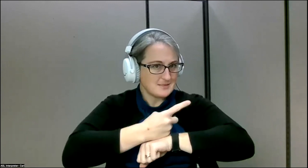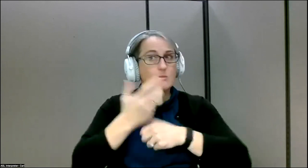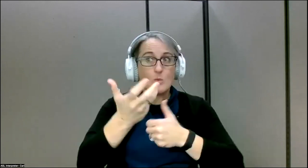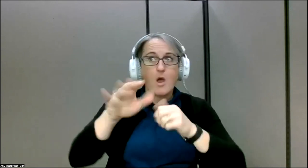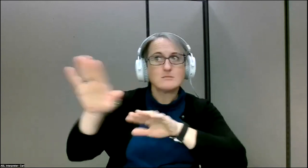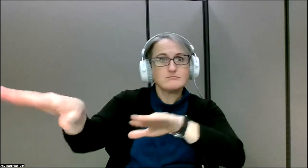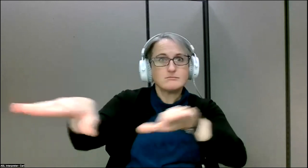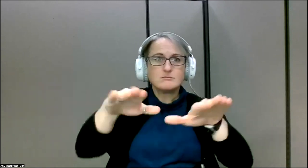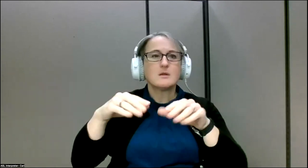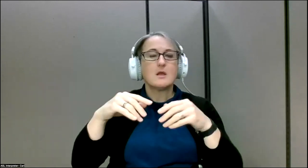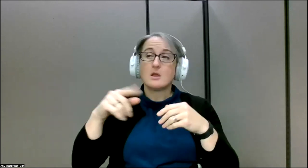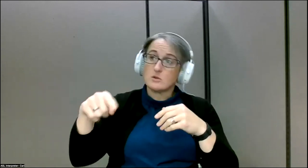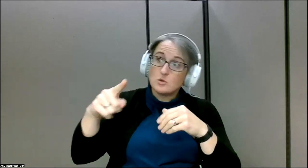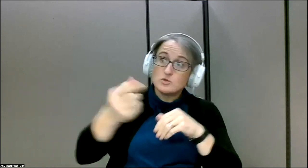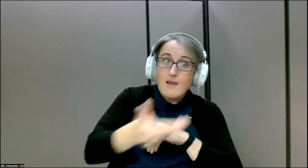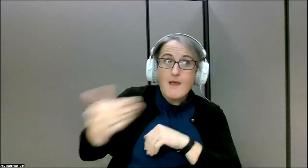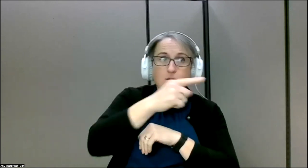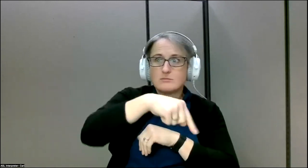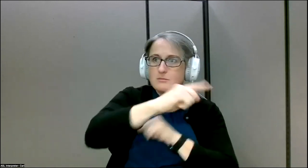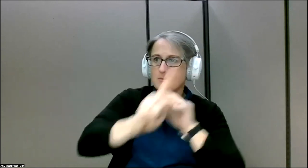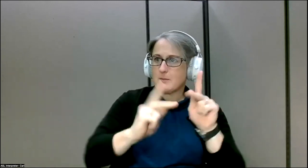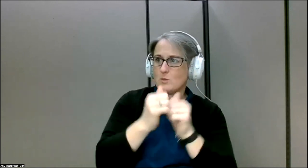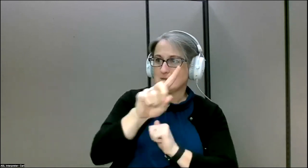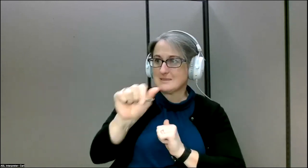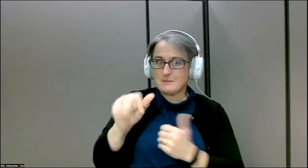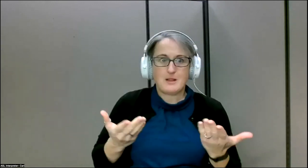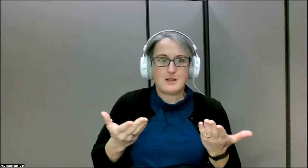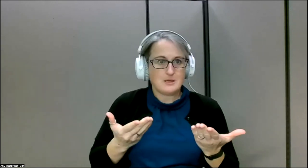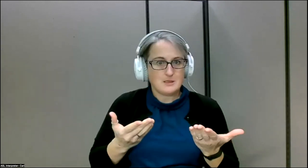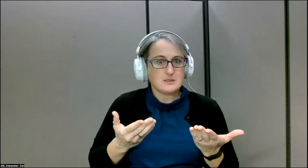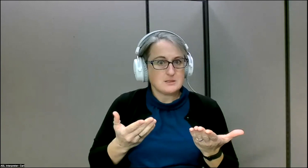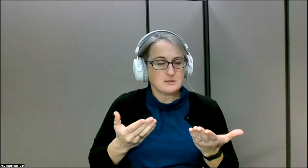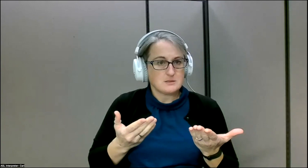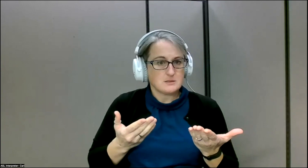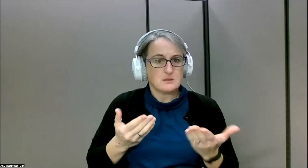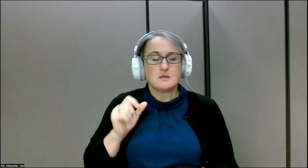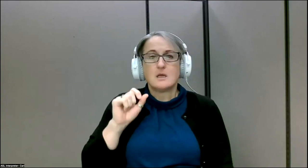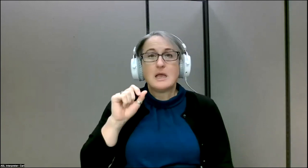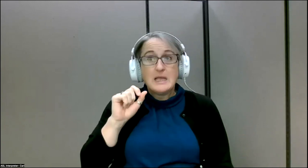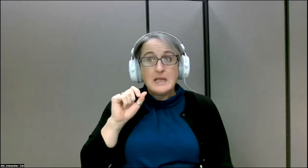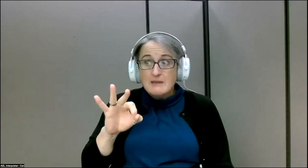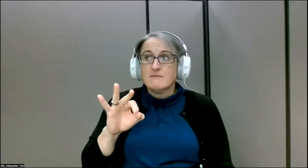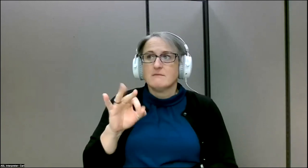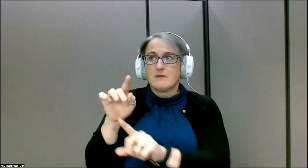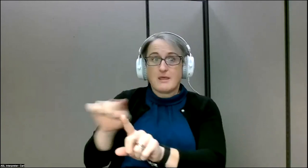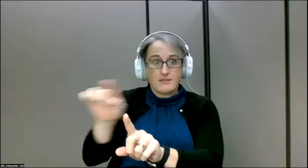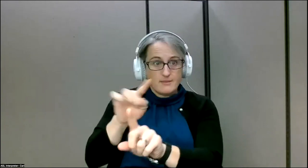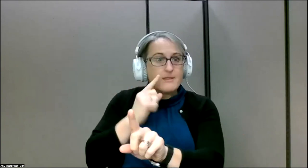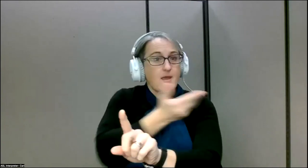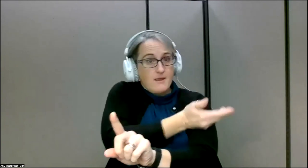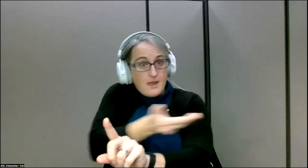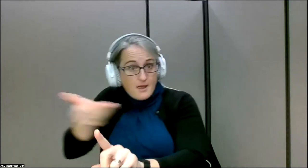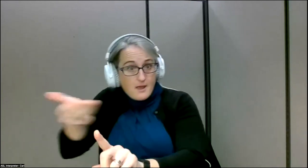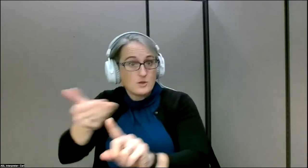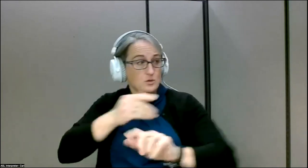to hire people with disabilities. You're going to get, if you hire a diverse group of people,